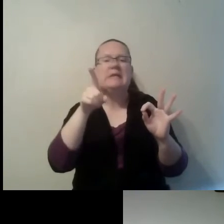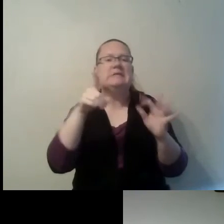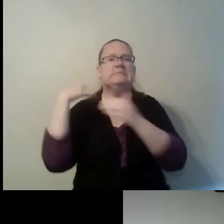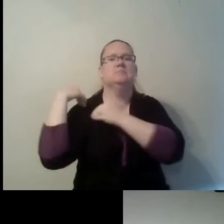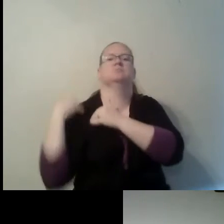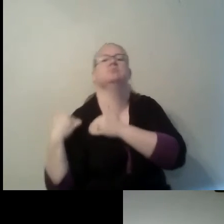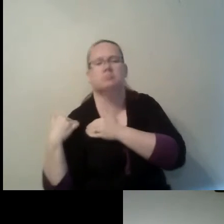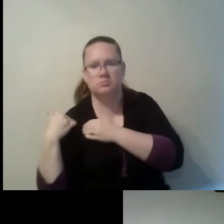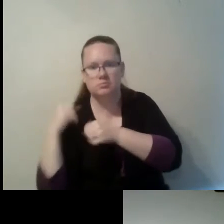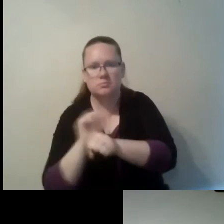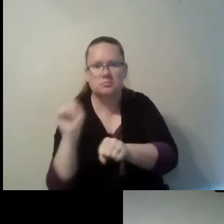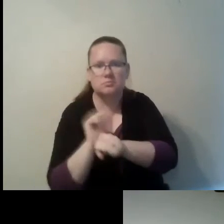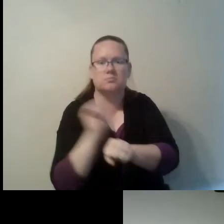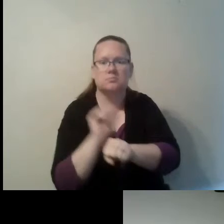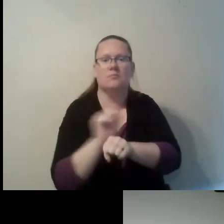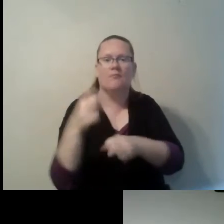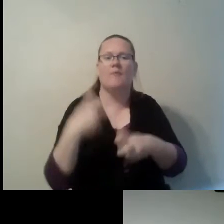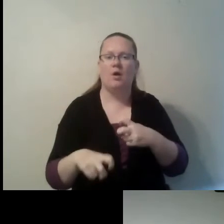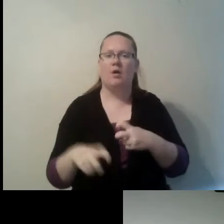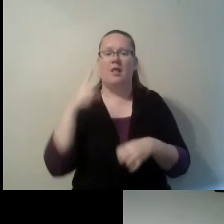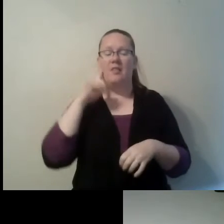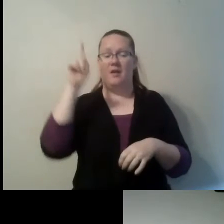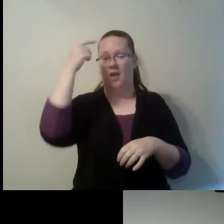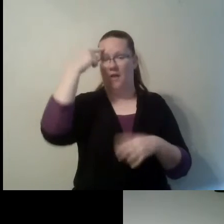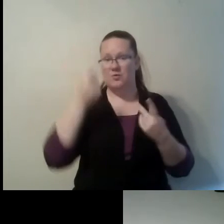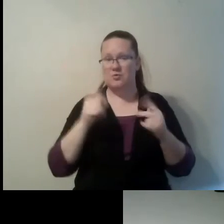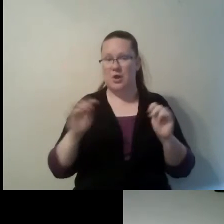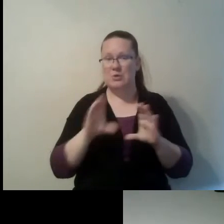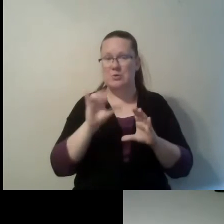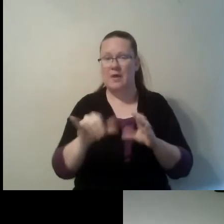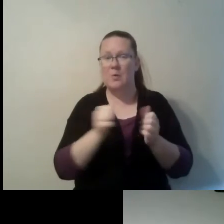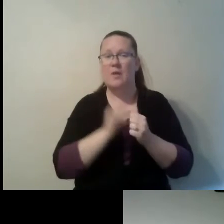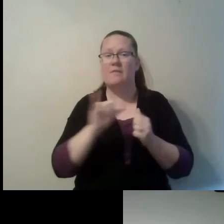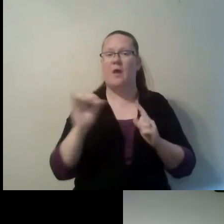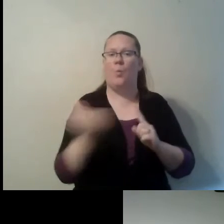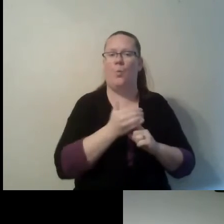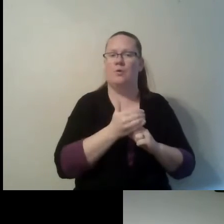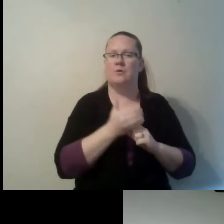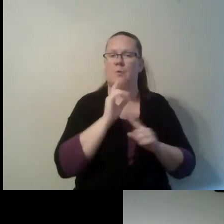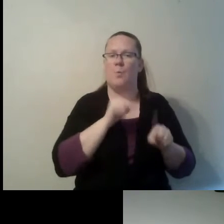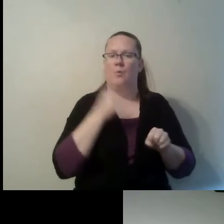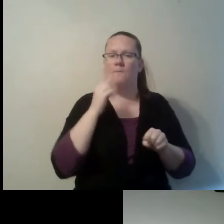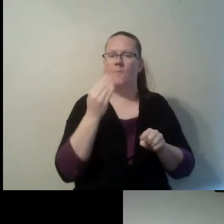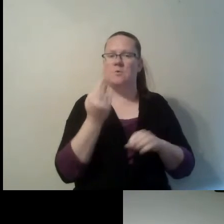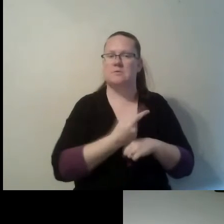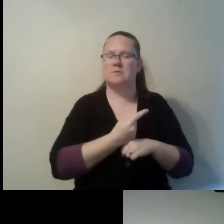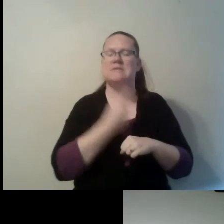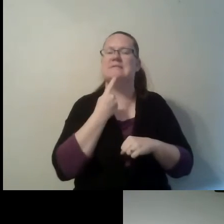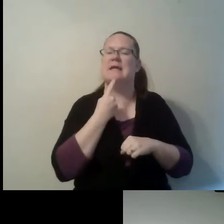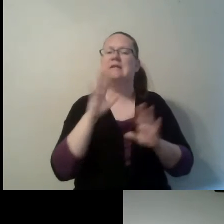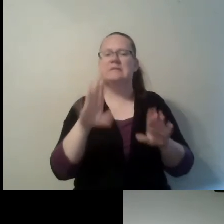hard. I think what the governor is trying to do with that 14-day quarantine order is to say, listen, in